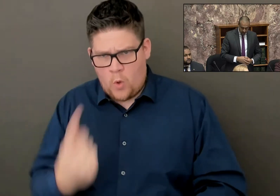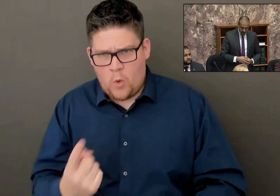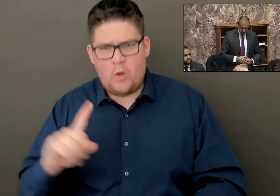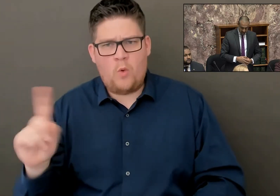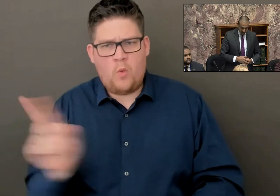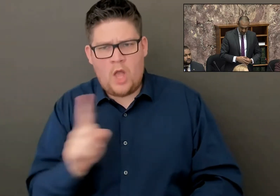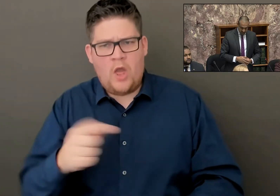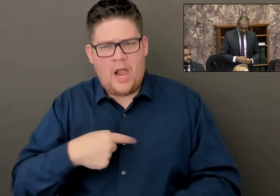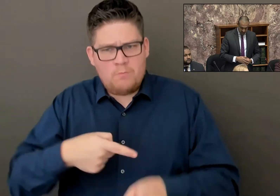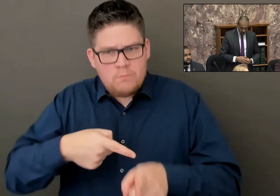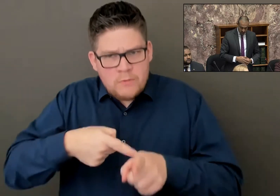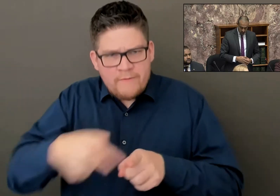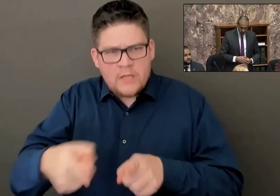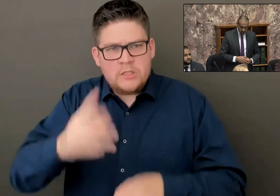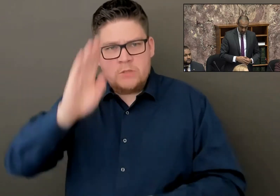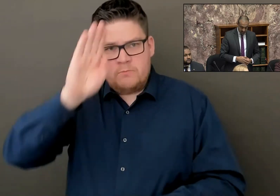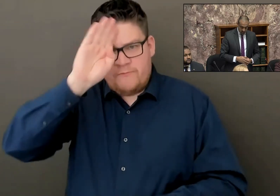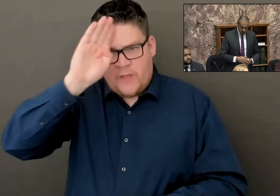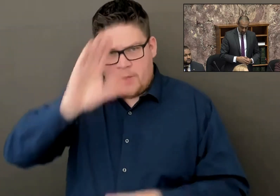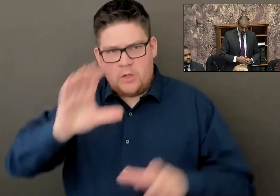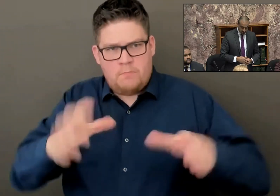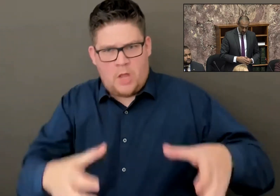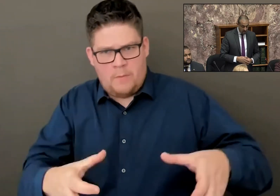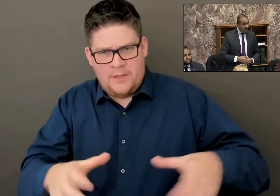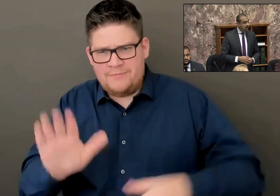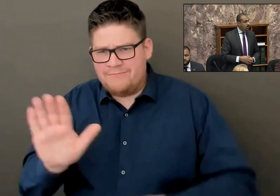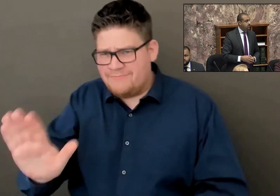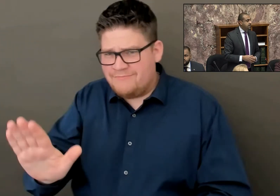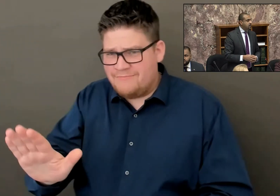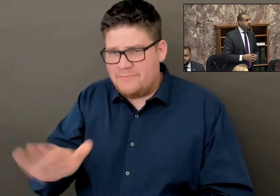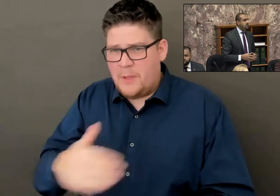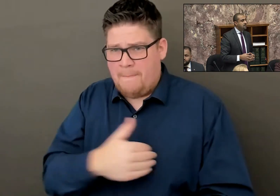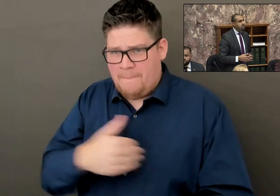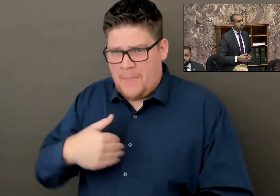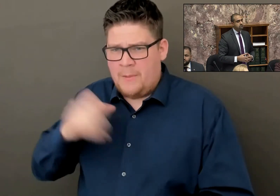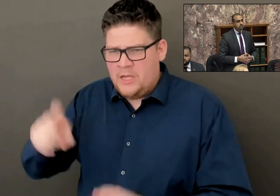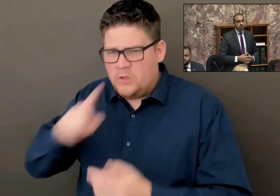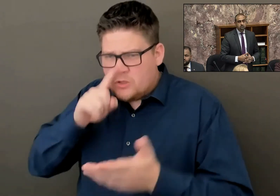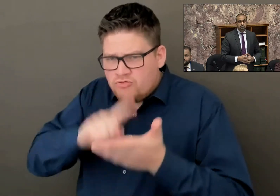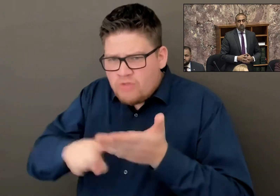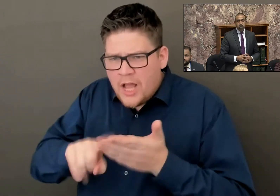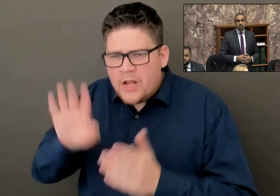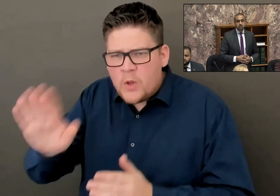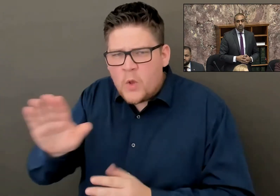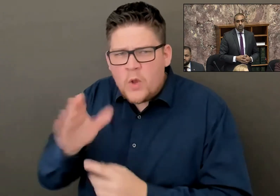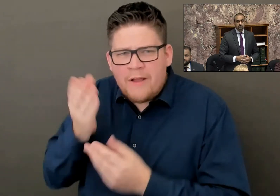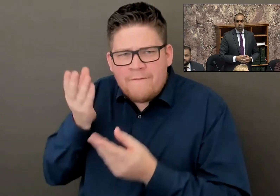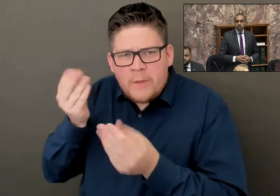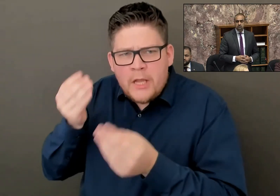member might want to check in with where she got that source from. Honourable Speaker.